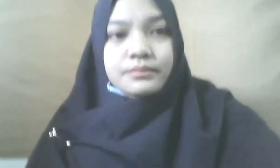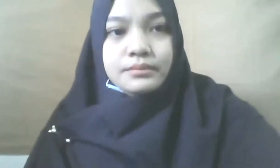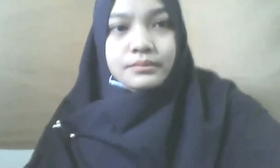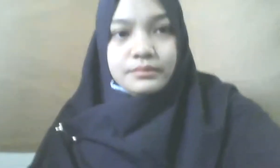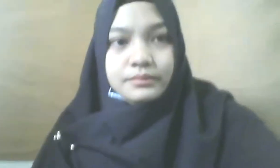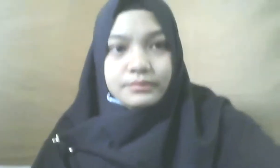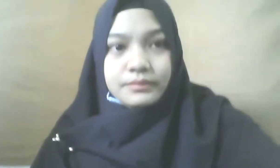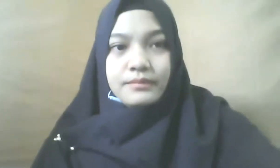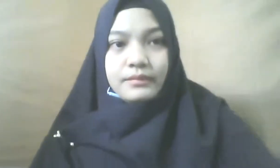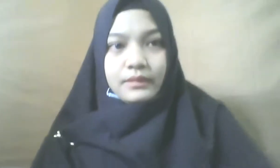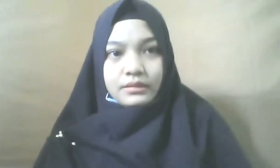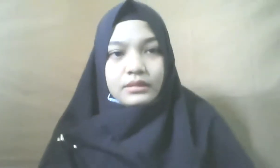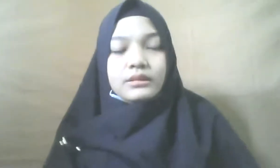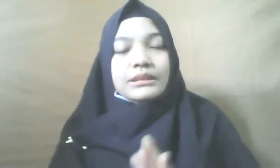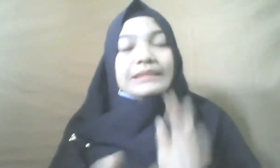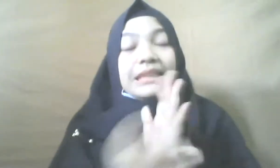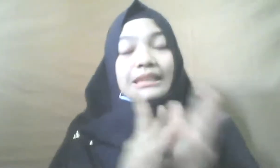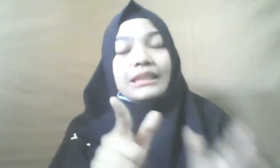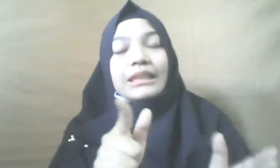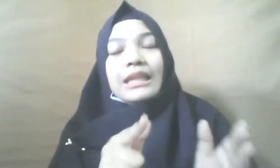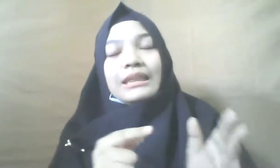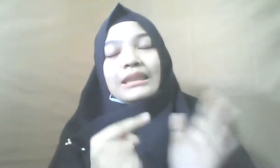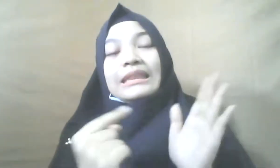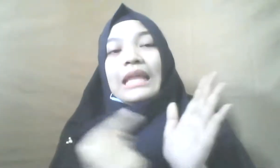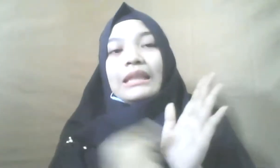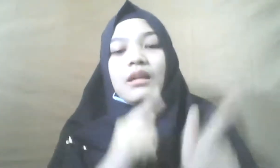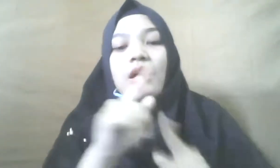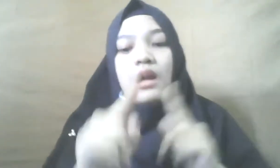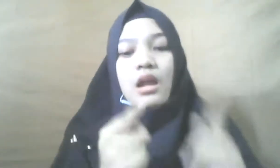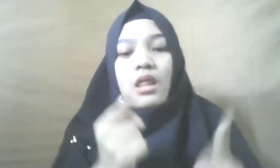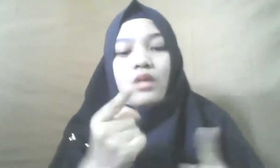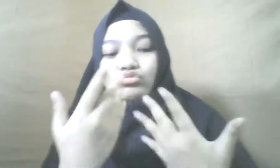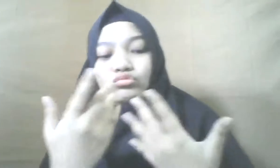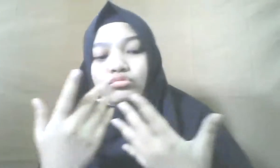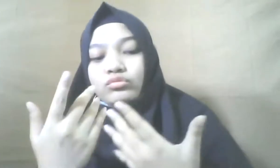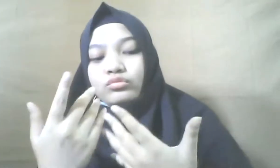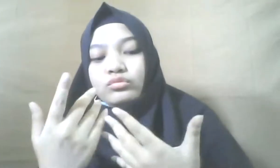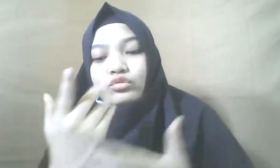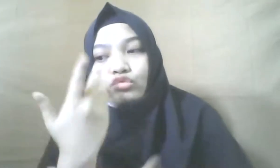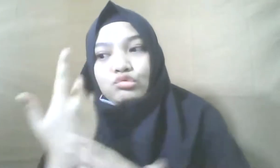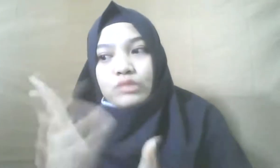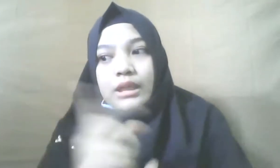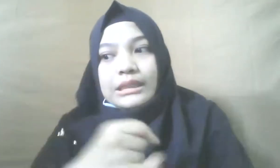signed the UNCRPD in 2007, and then